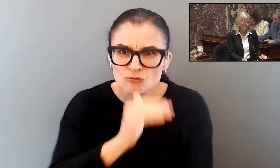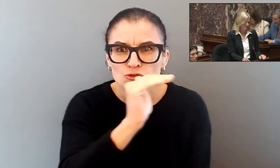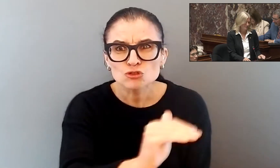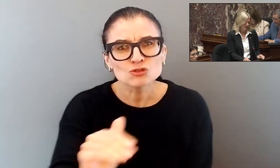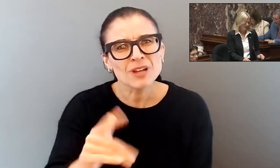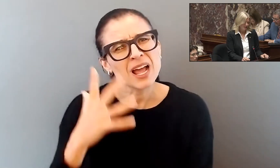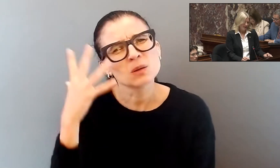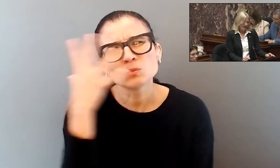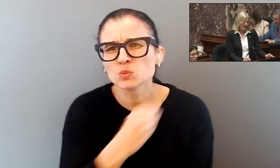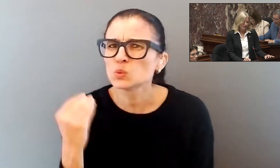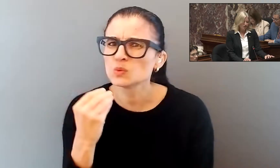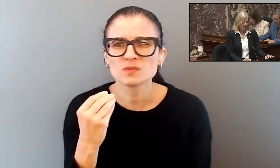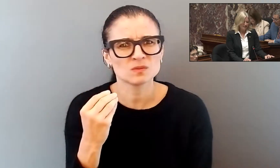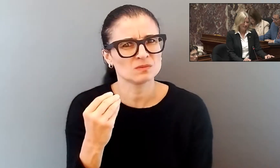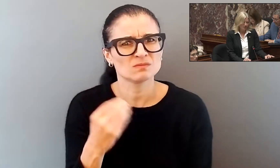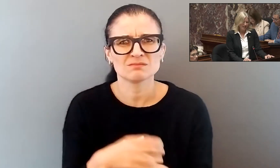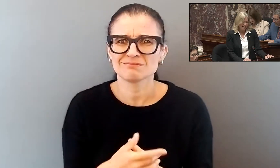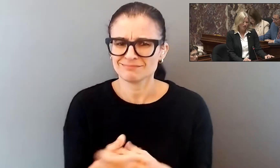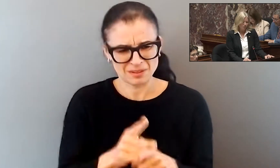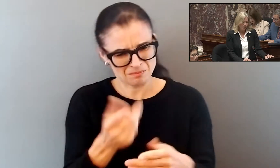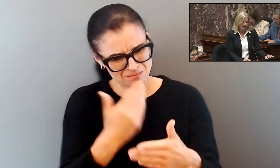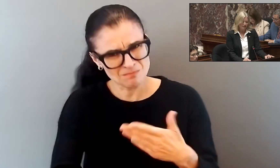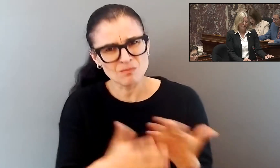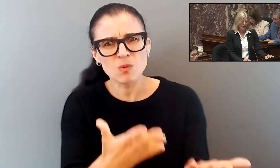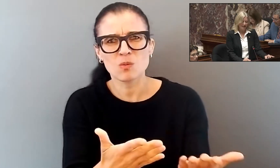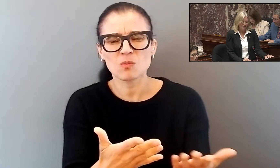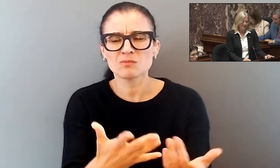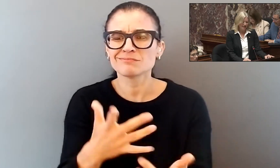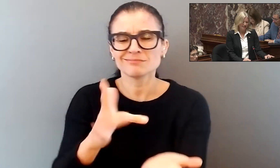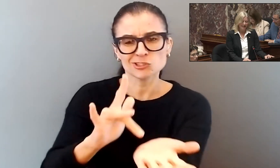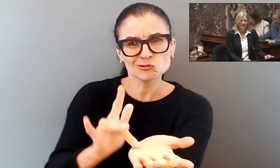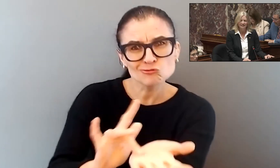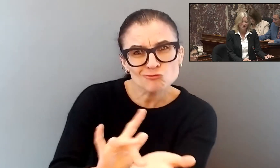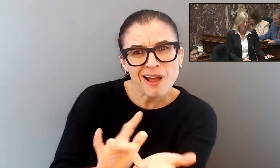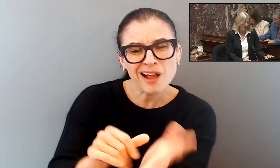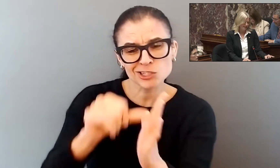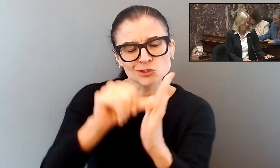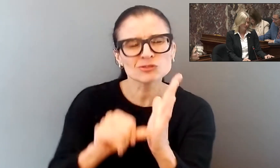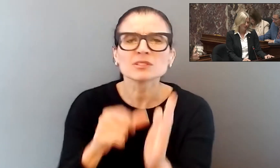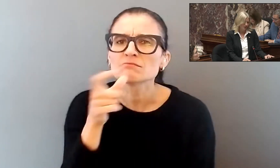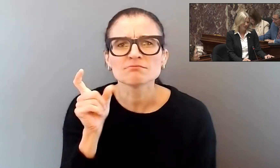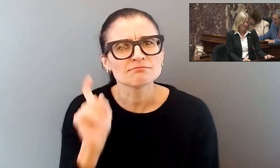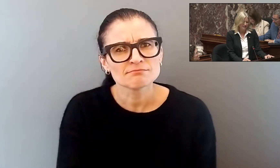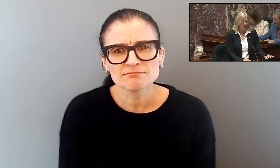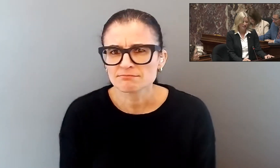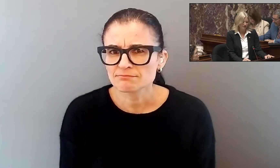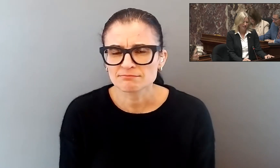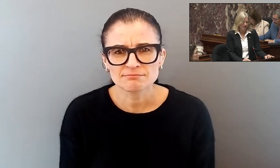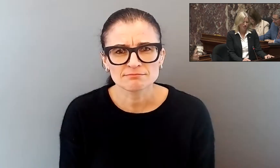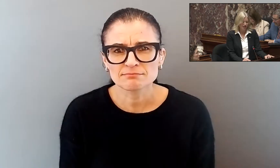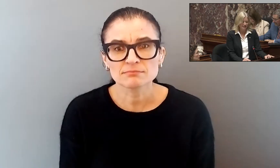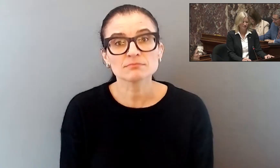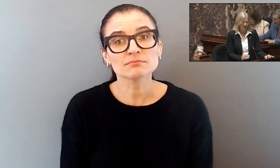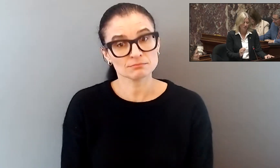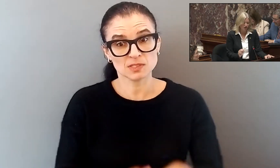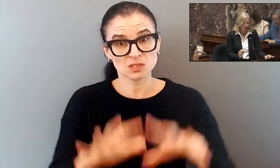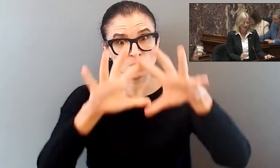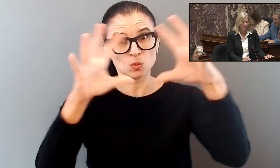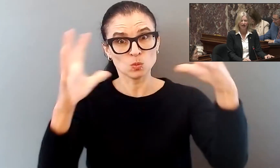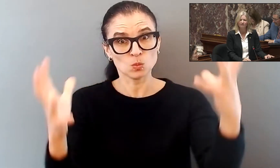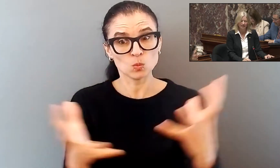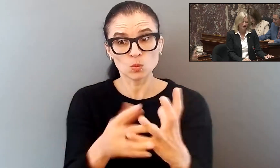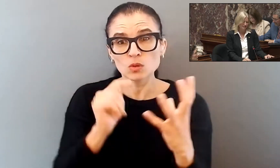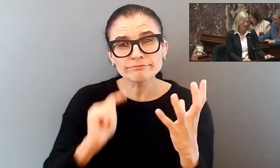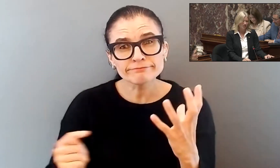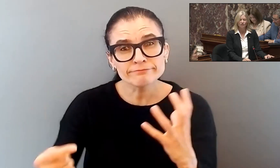needed. Every jurisdiction in the world that has conducted a systematic review of the scientific literature has found no